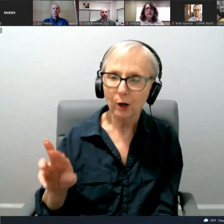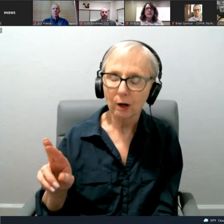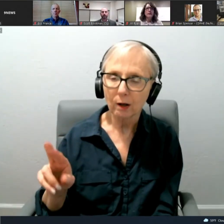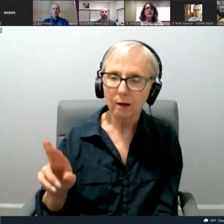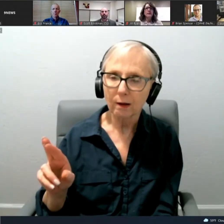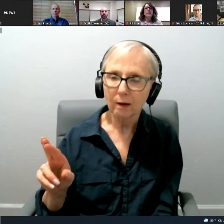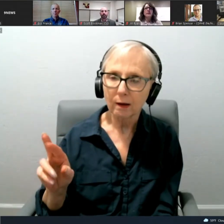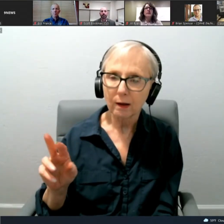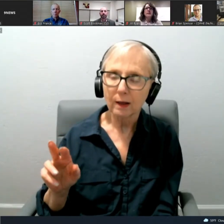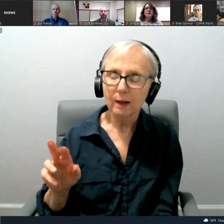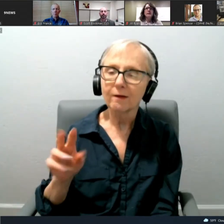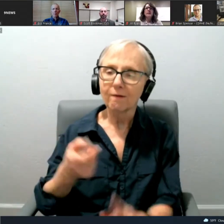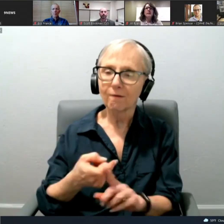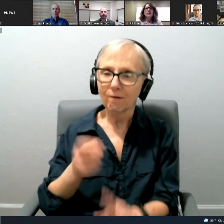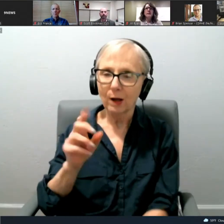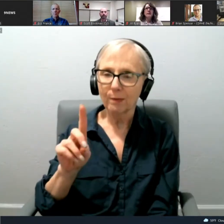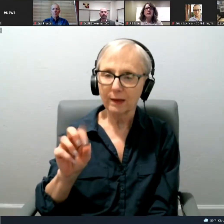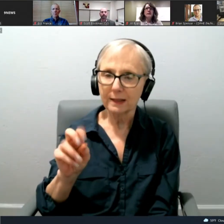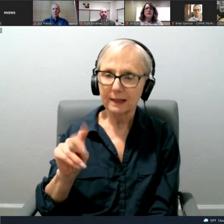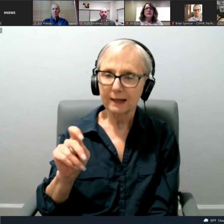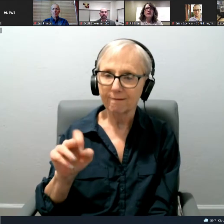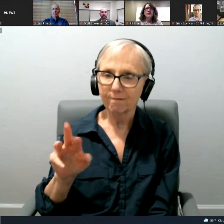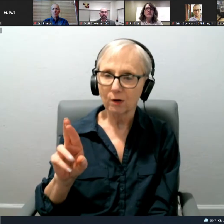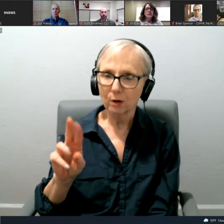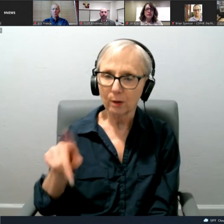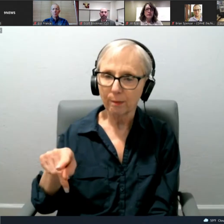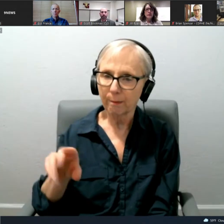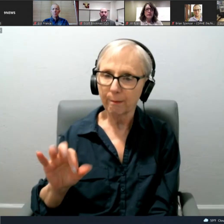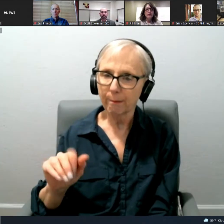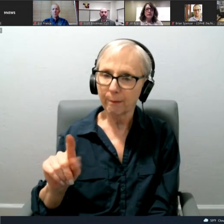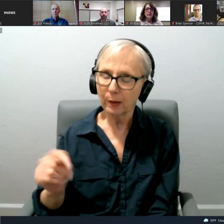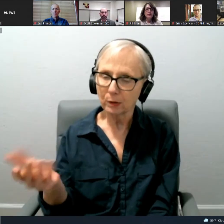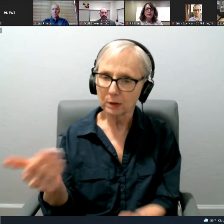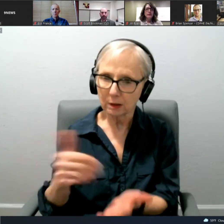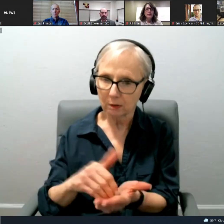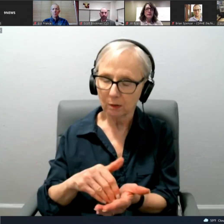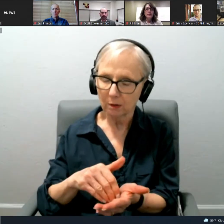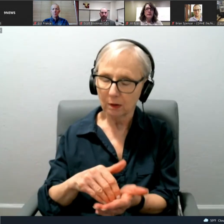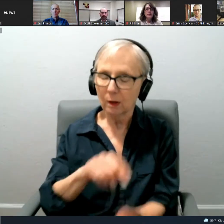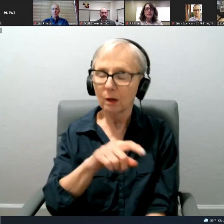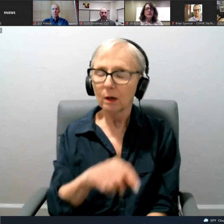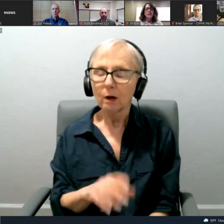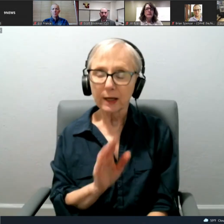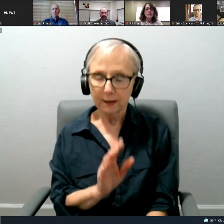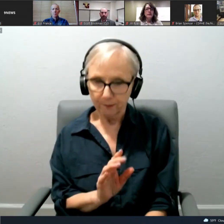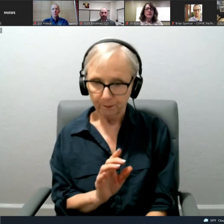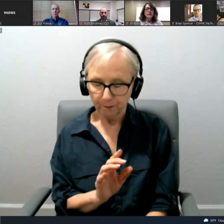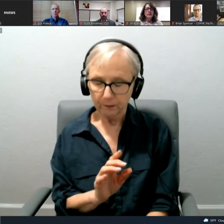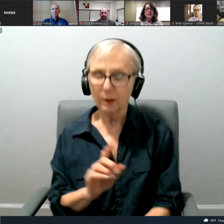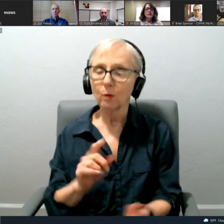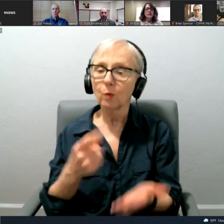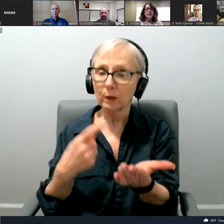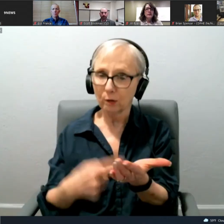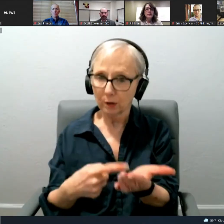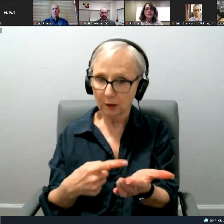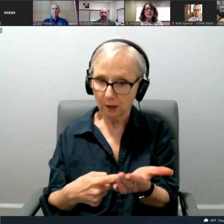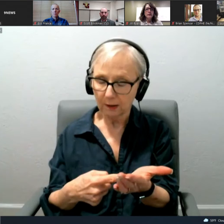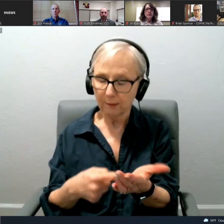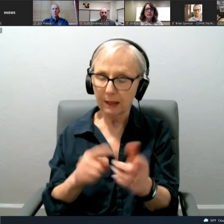Hello, this is Meg from the Denver Post again. When you were talking about the North